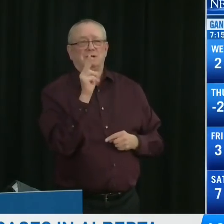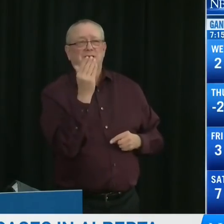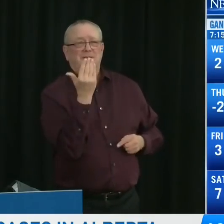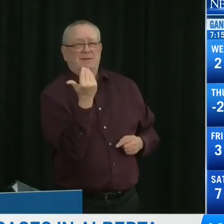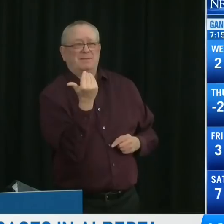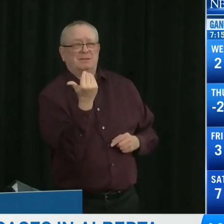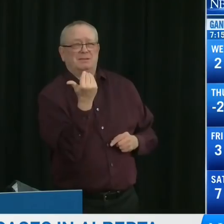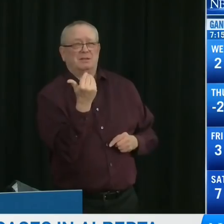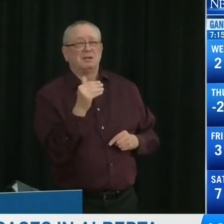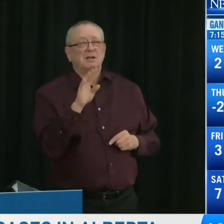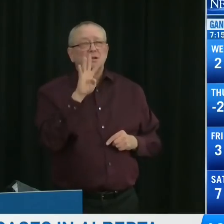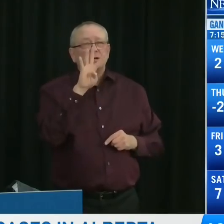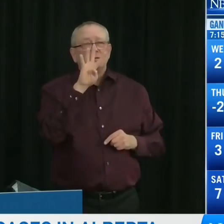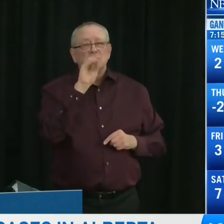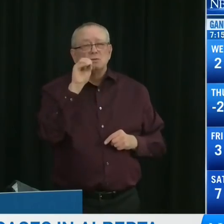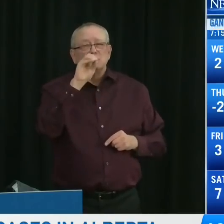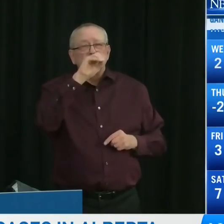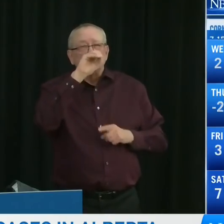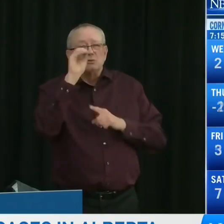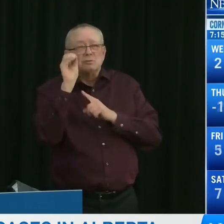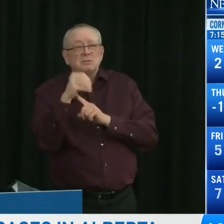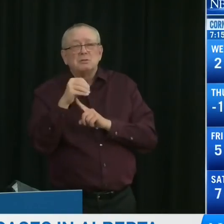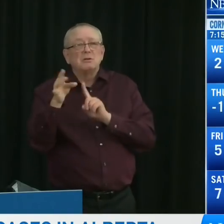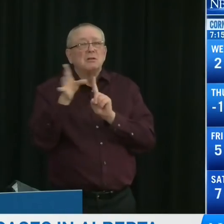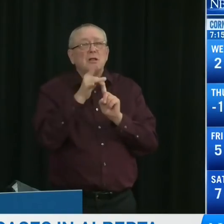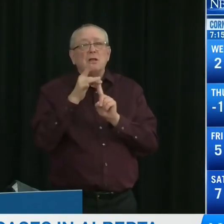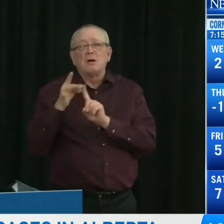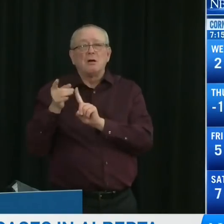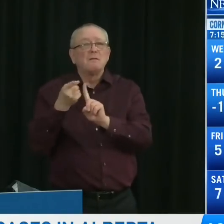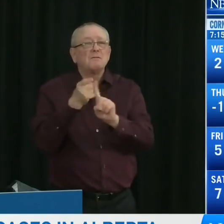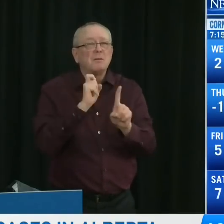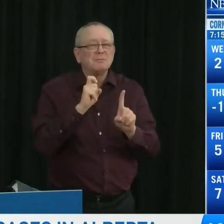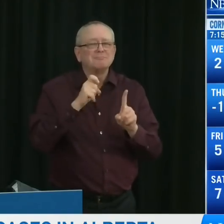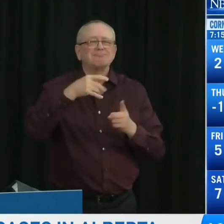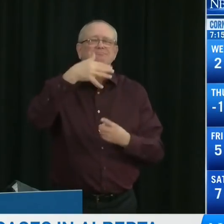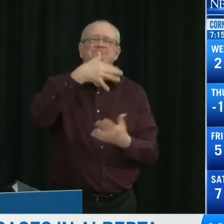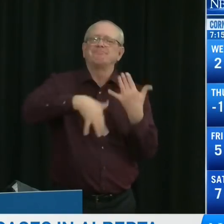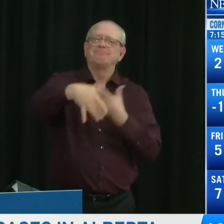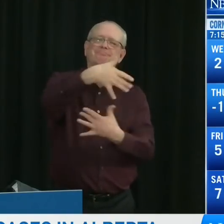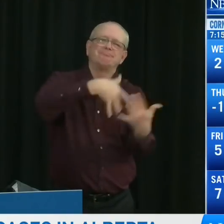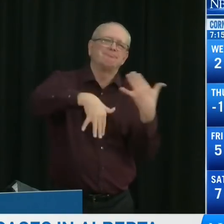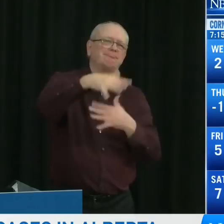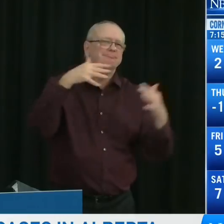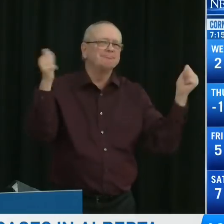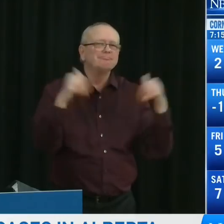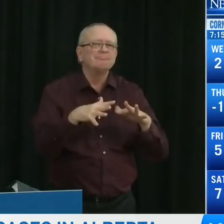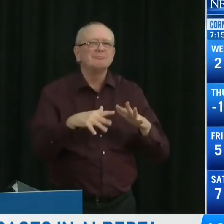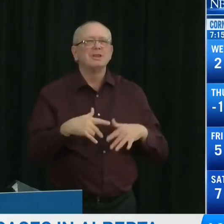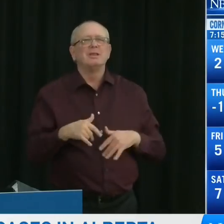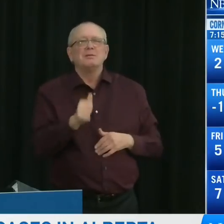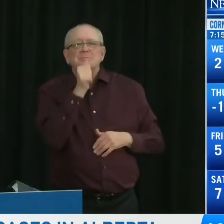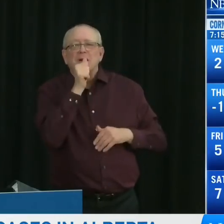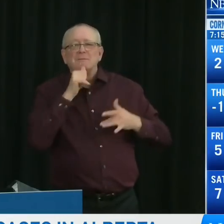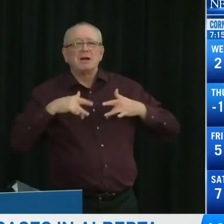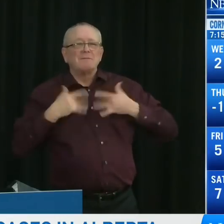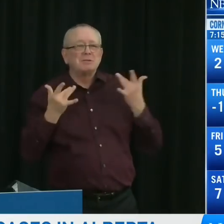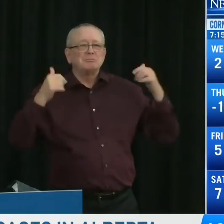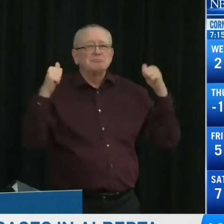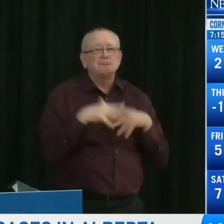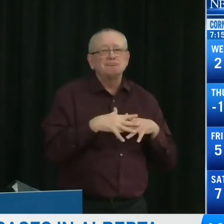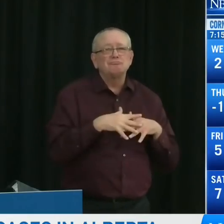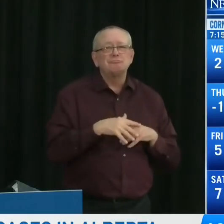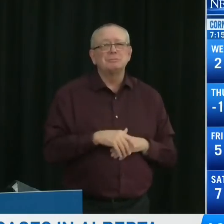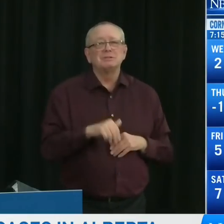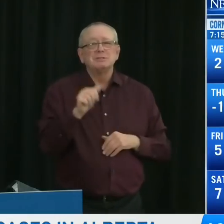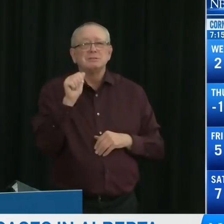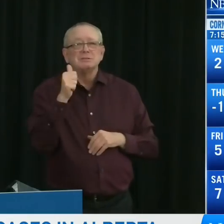social gathering or private event. 10% are linked to continuing care, 4% to childcare or